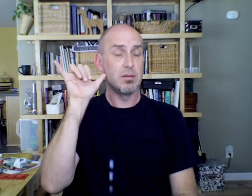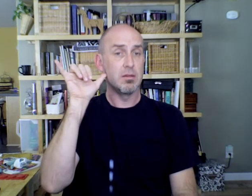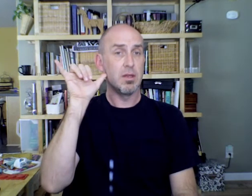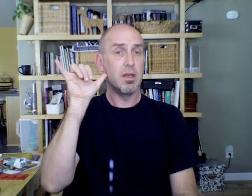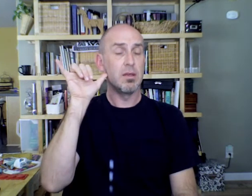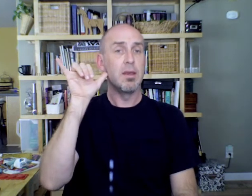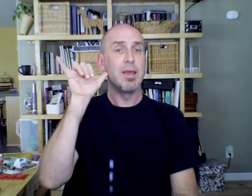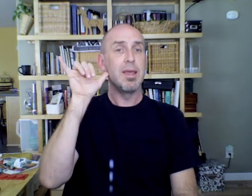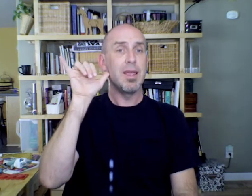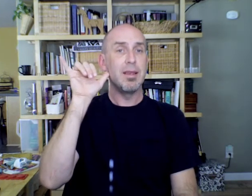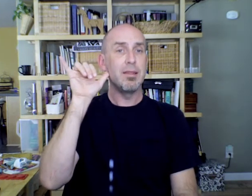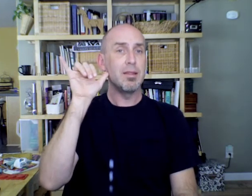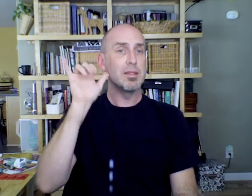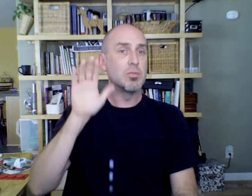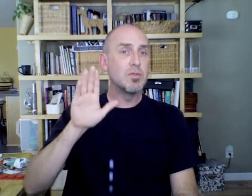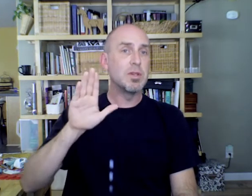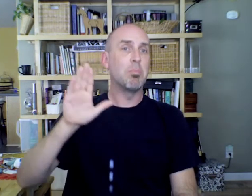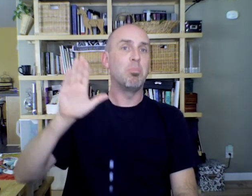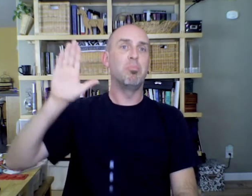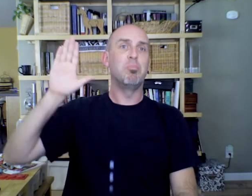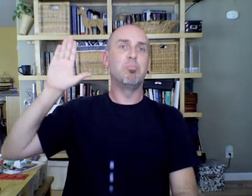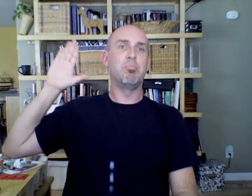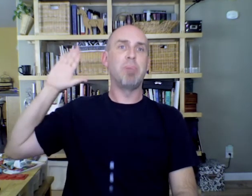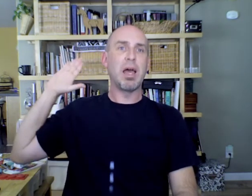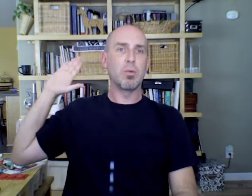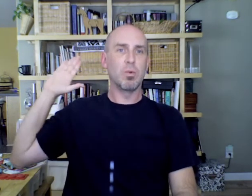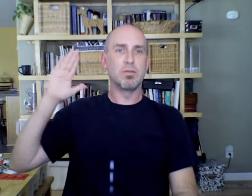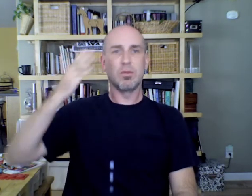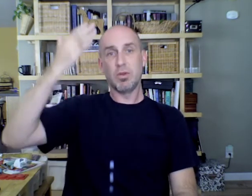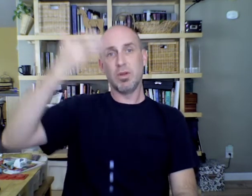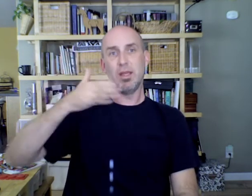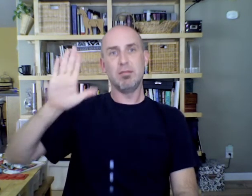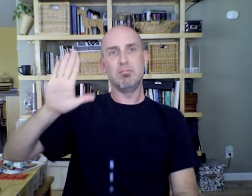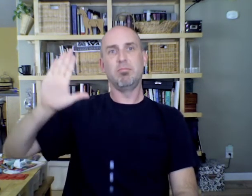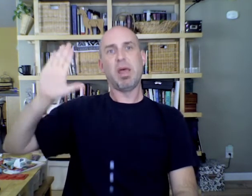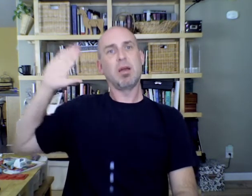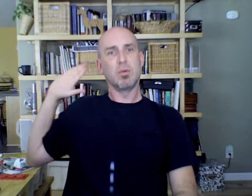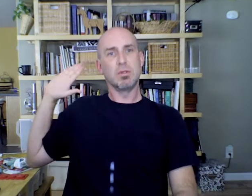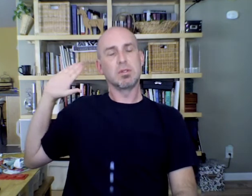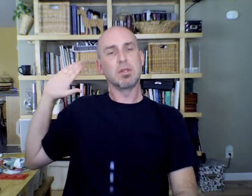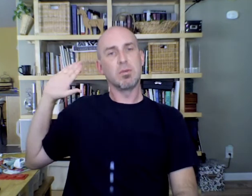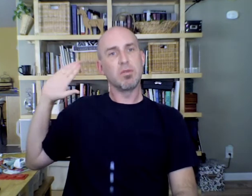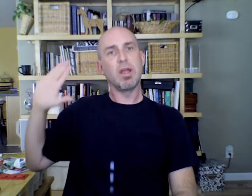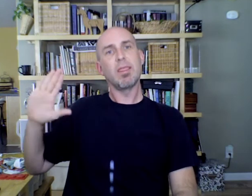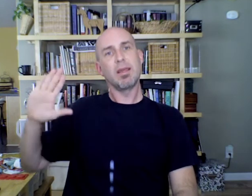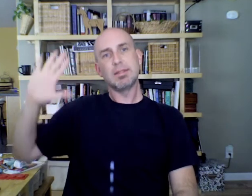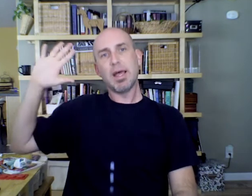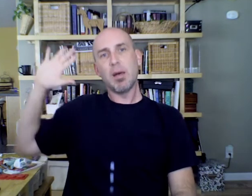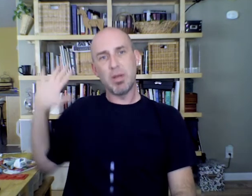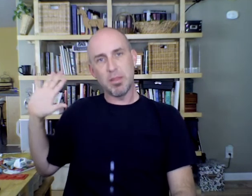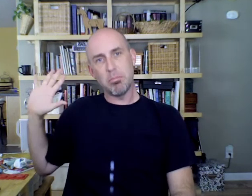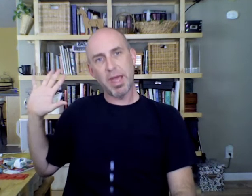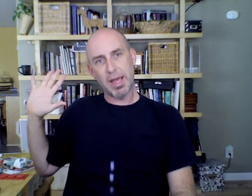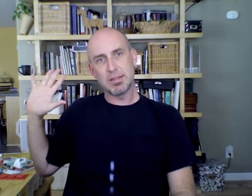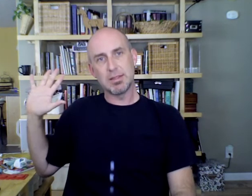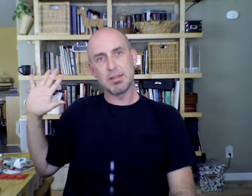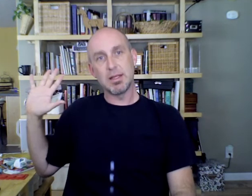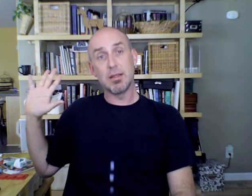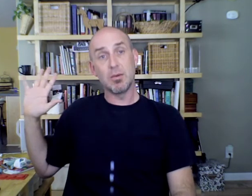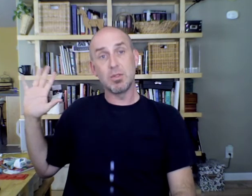Okay? Anything that's moving backwards from your head backwards is going to reflect things that happened in the past in sign language. It's